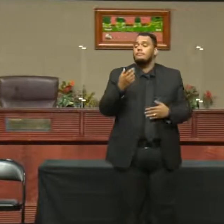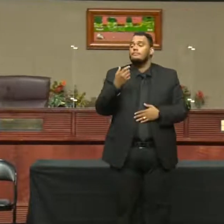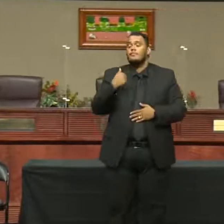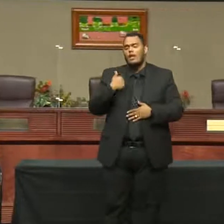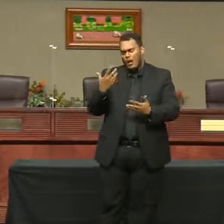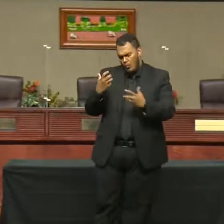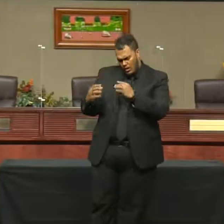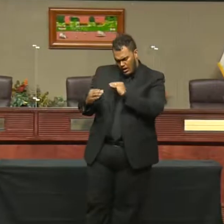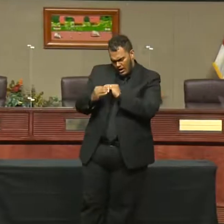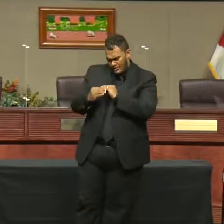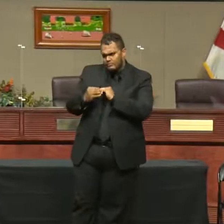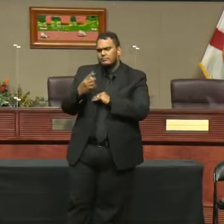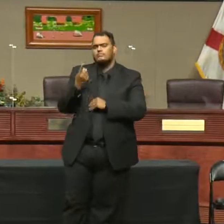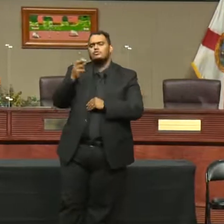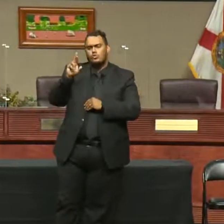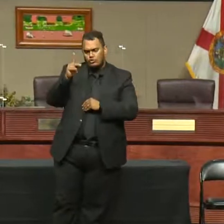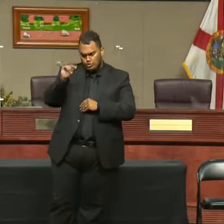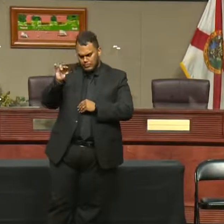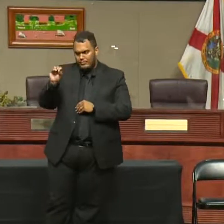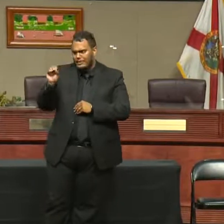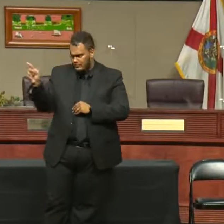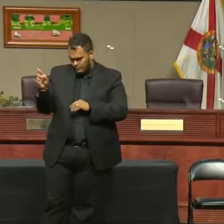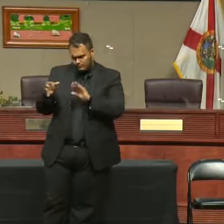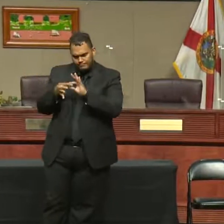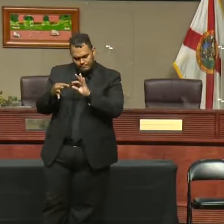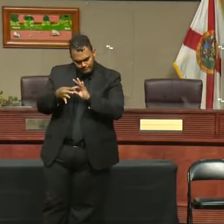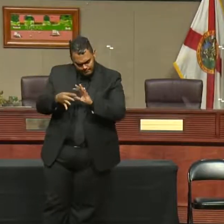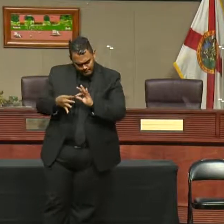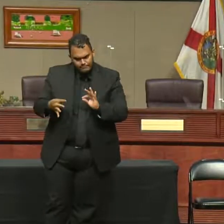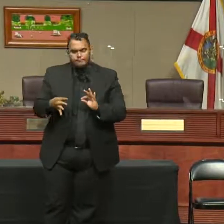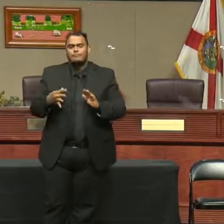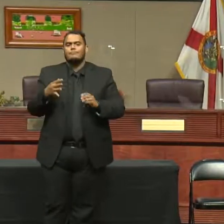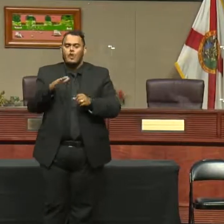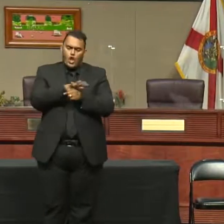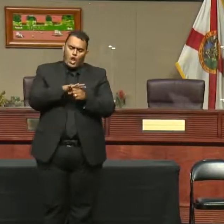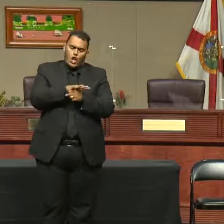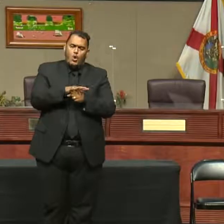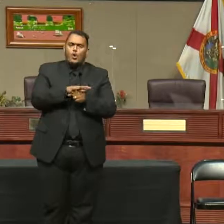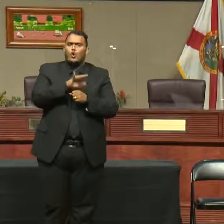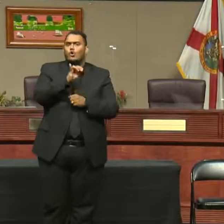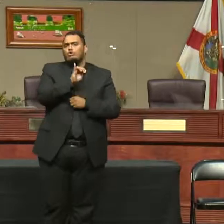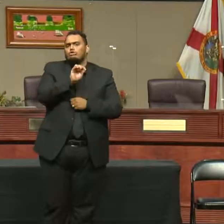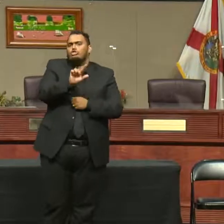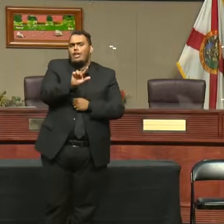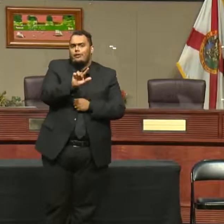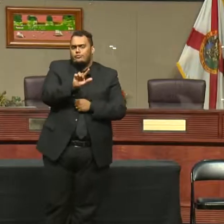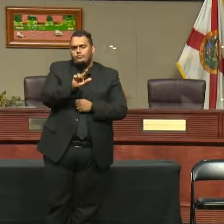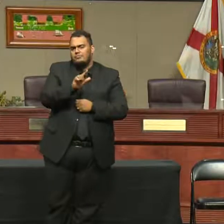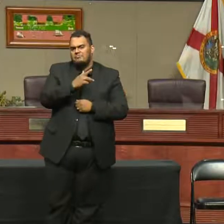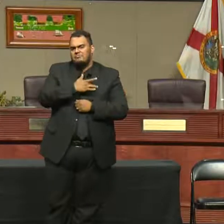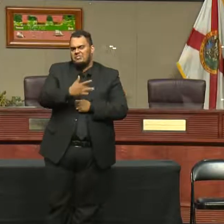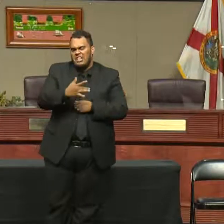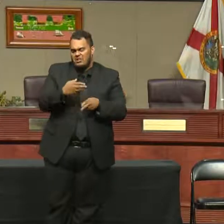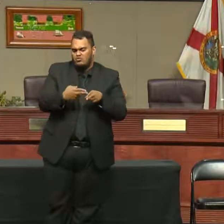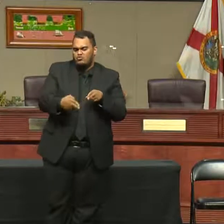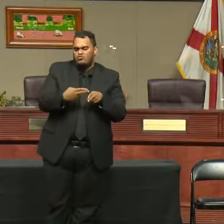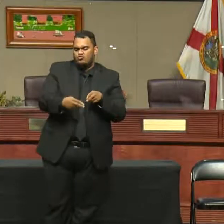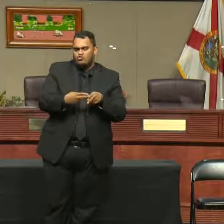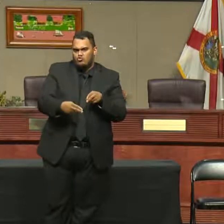that local jails are short-term stays. The people are essentially in and out. But we